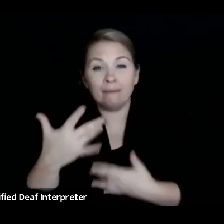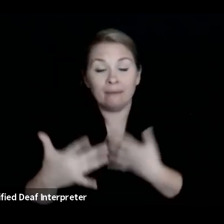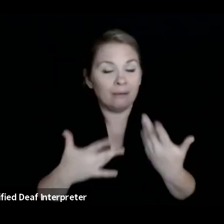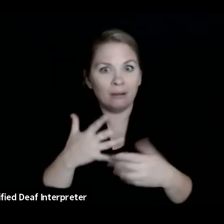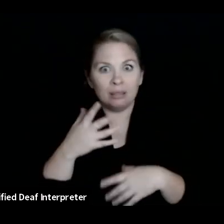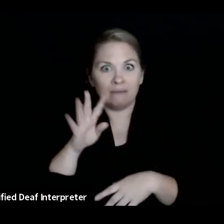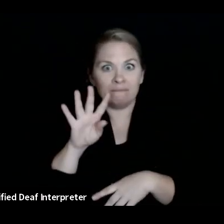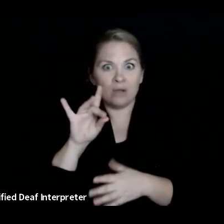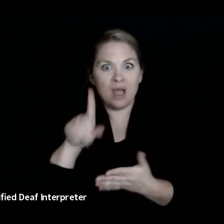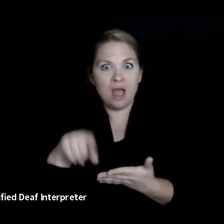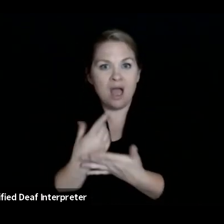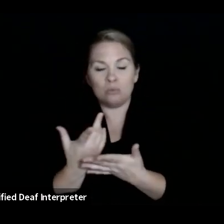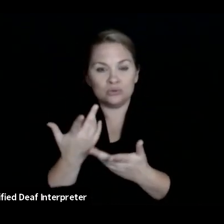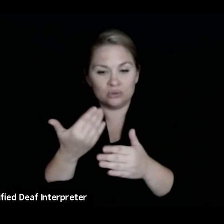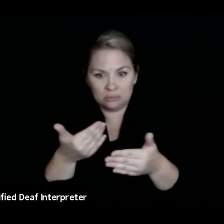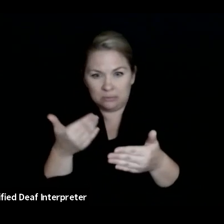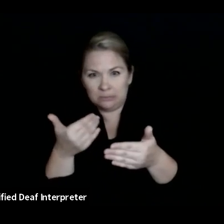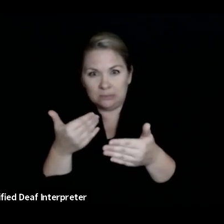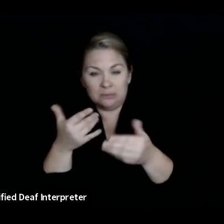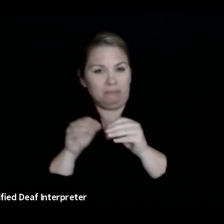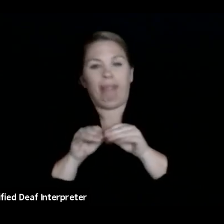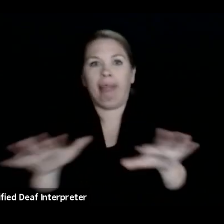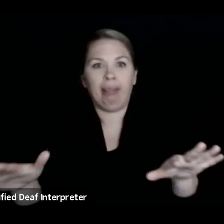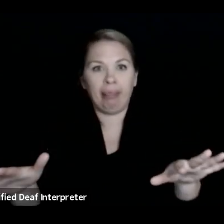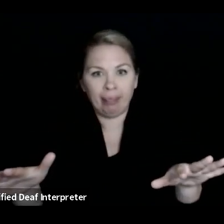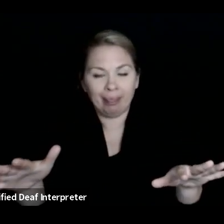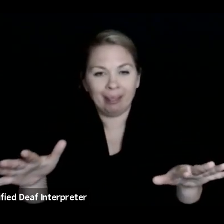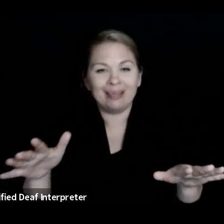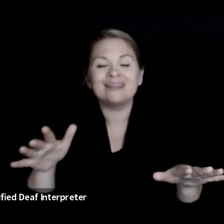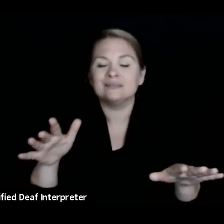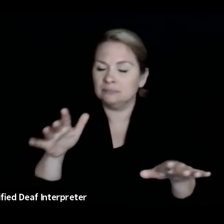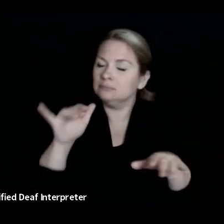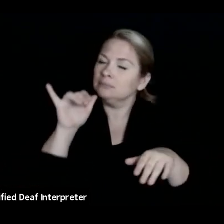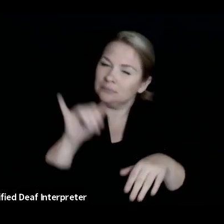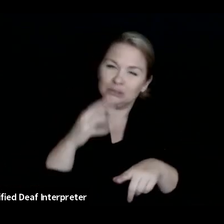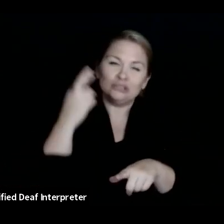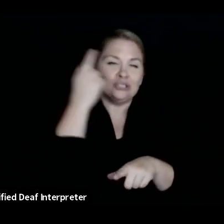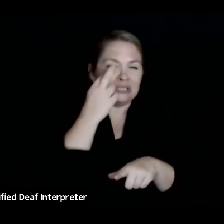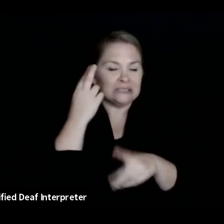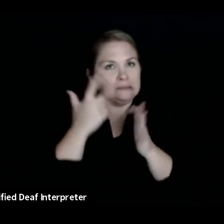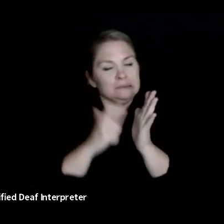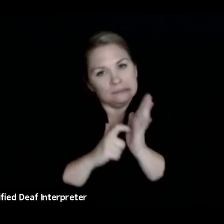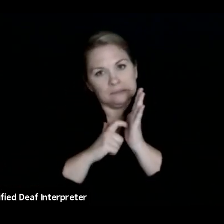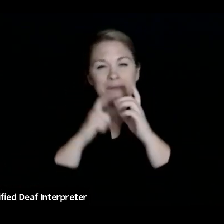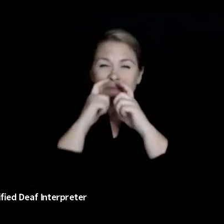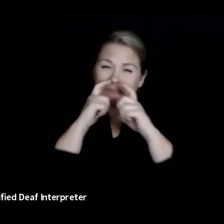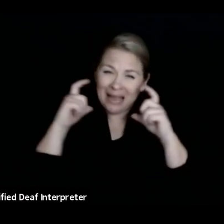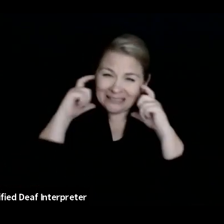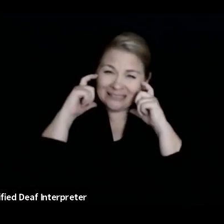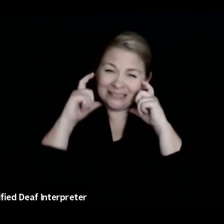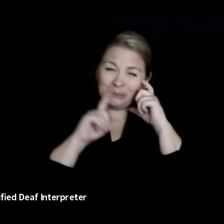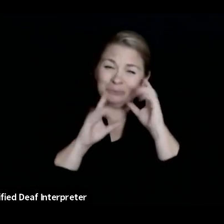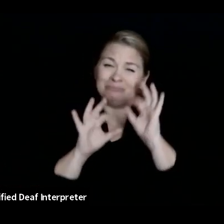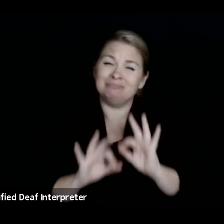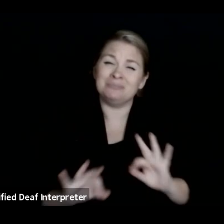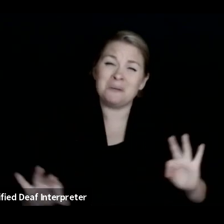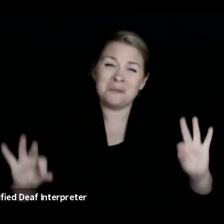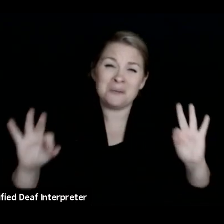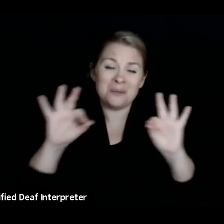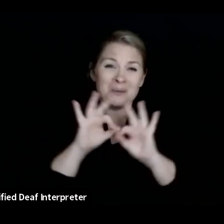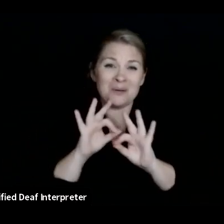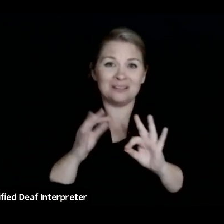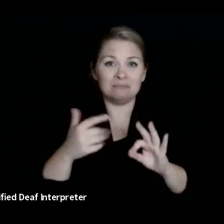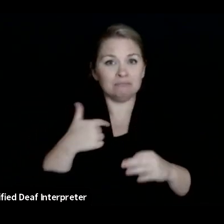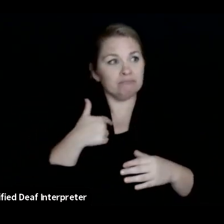is so important, because of the fact that you can't always know if someone